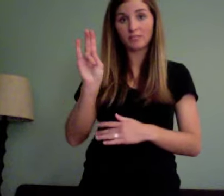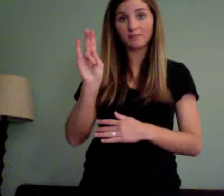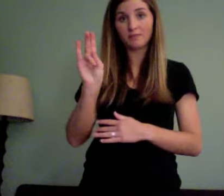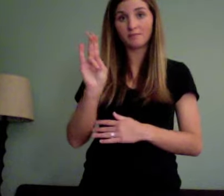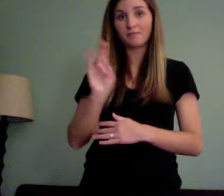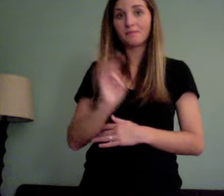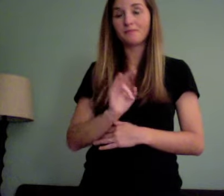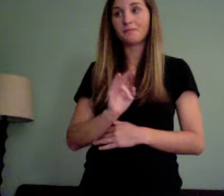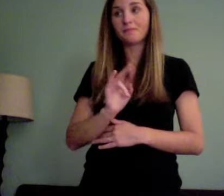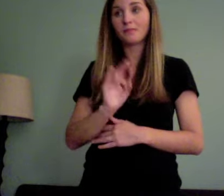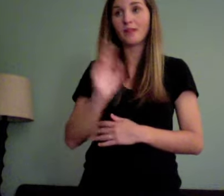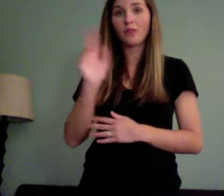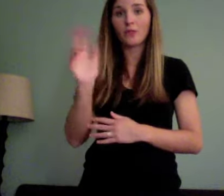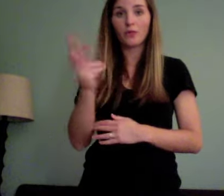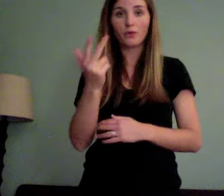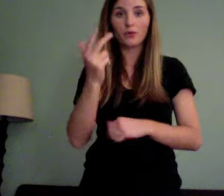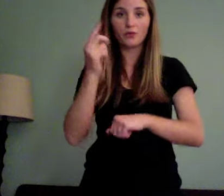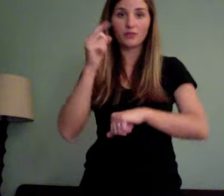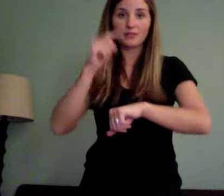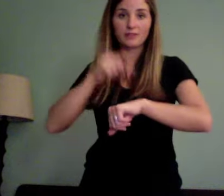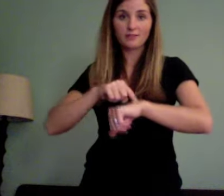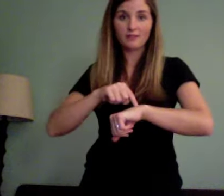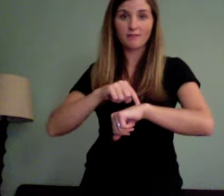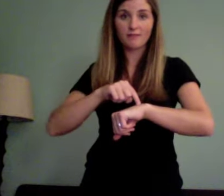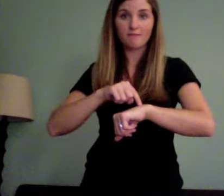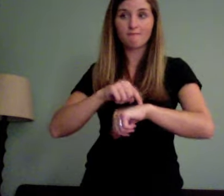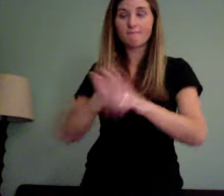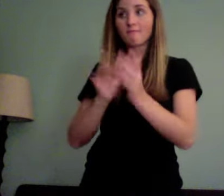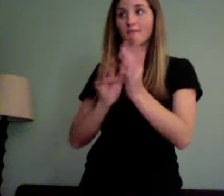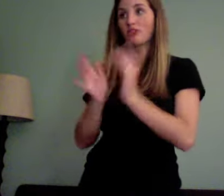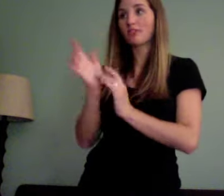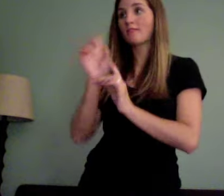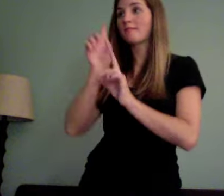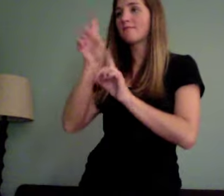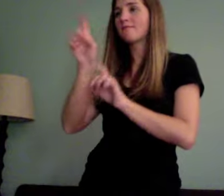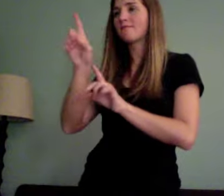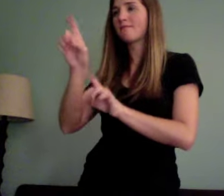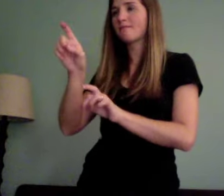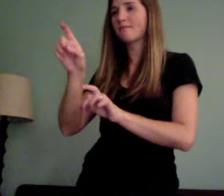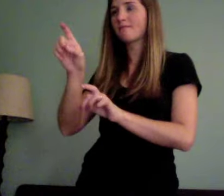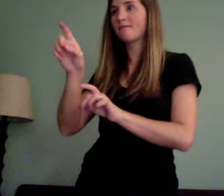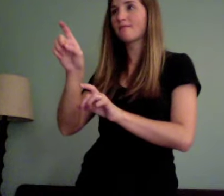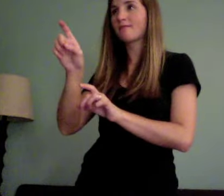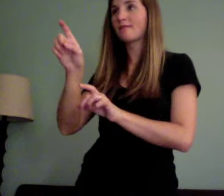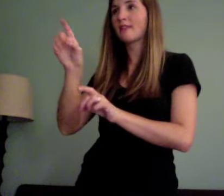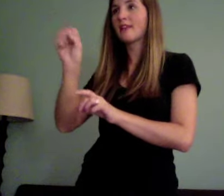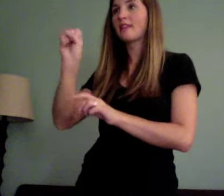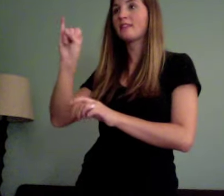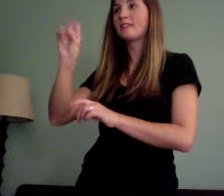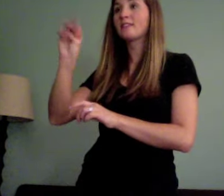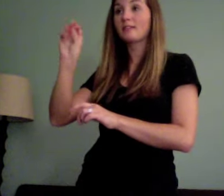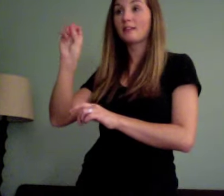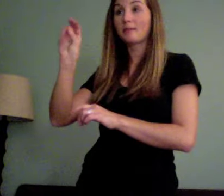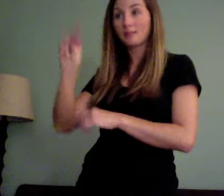A third time, Jesus asked him, Simon, son of John, do you love me?